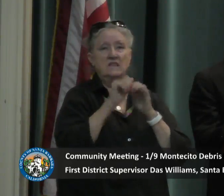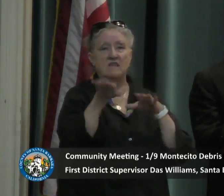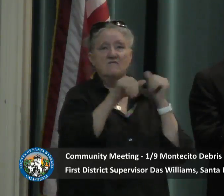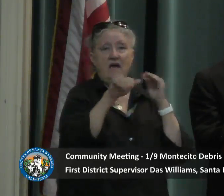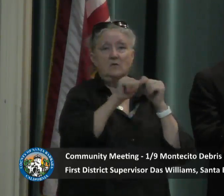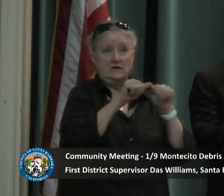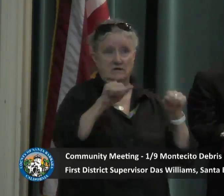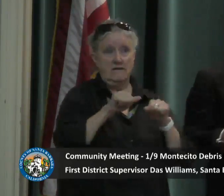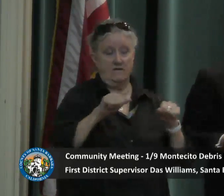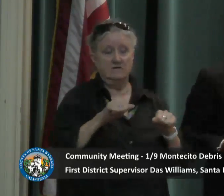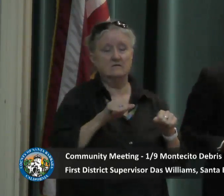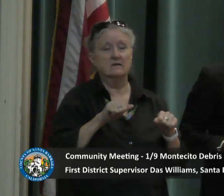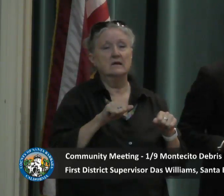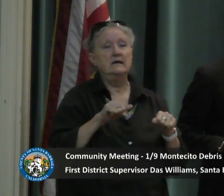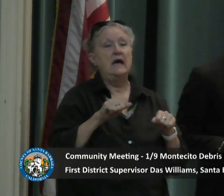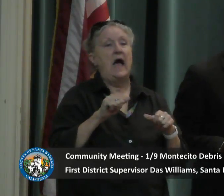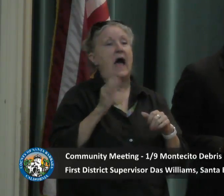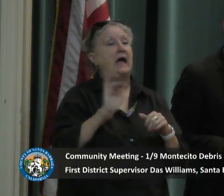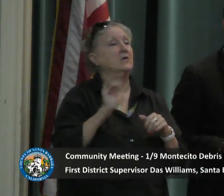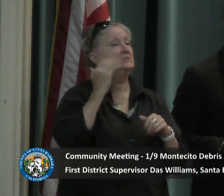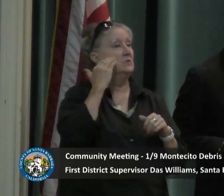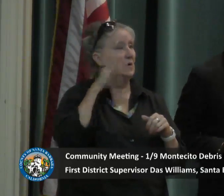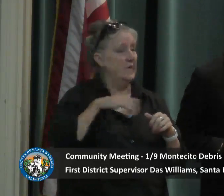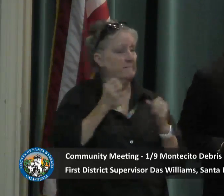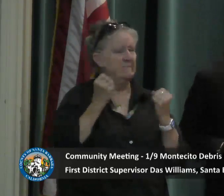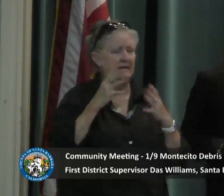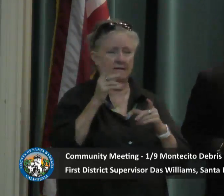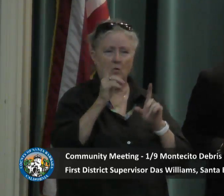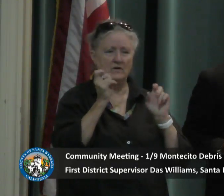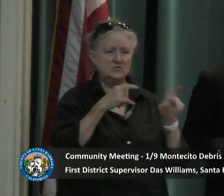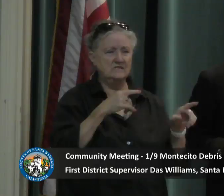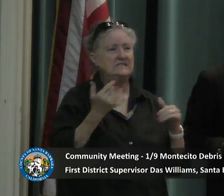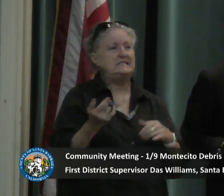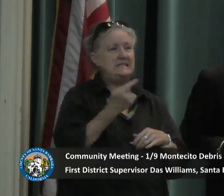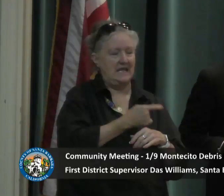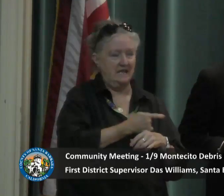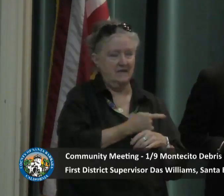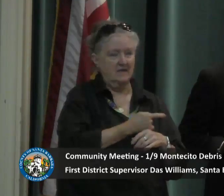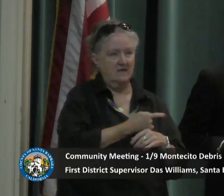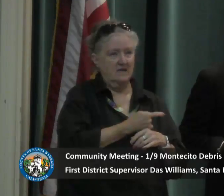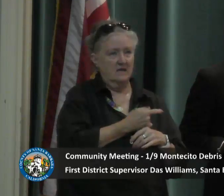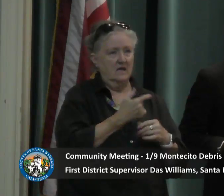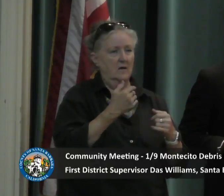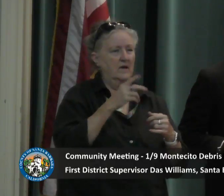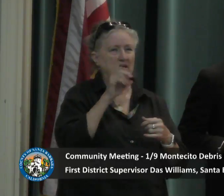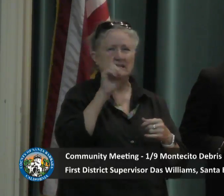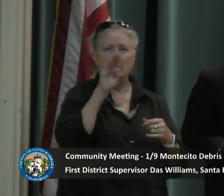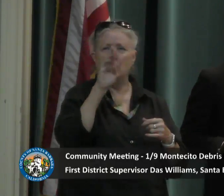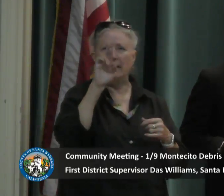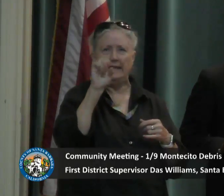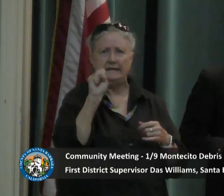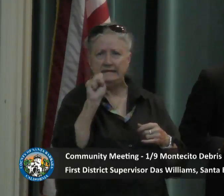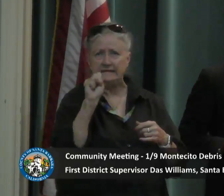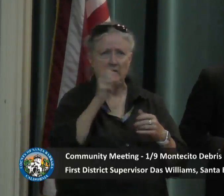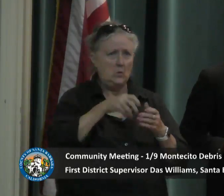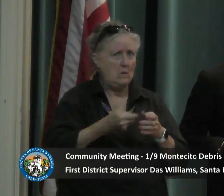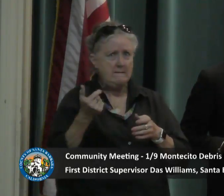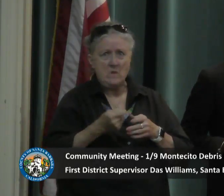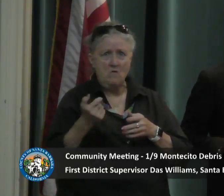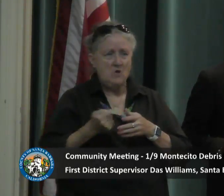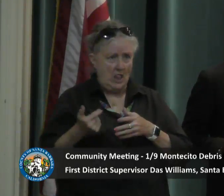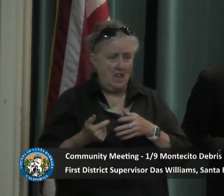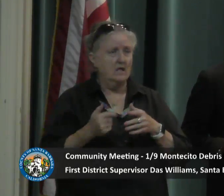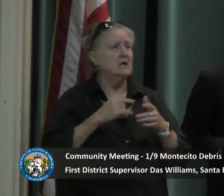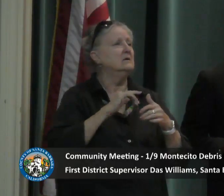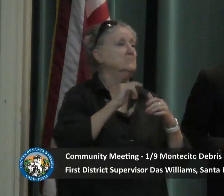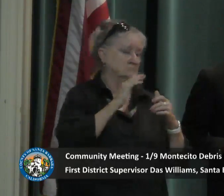evacuation. I also know that there are many questions here going to be here tonight about debris removal. We will talk